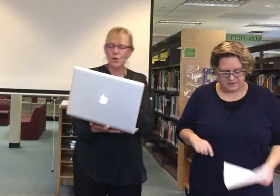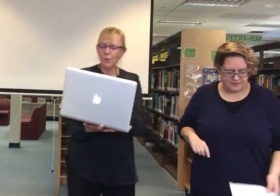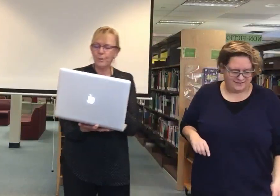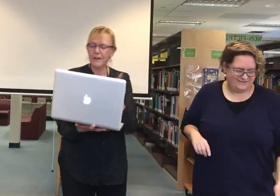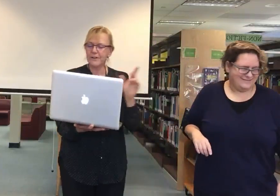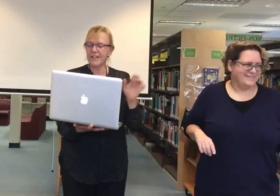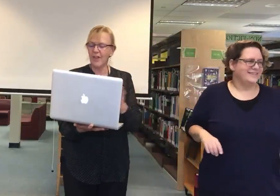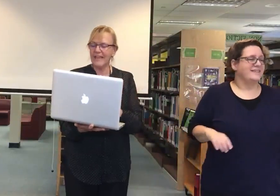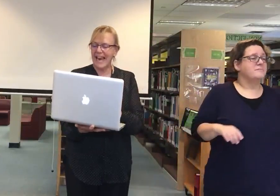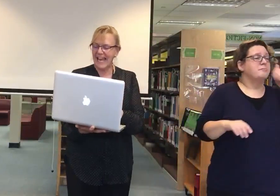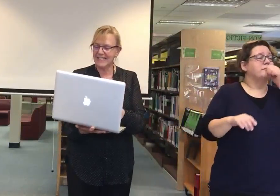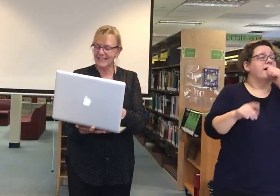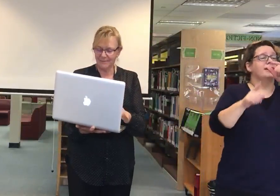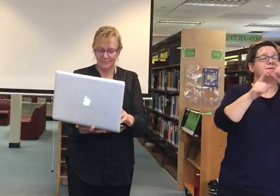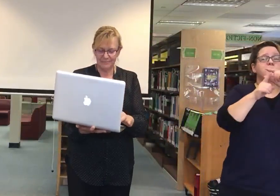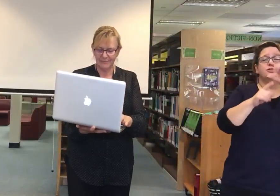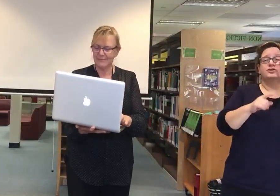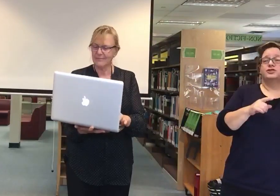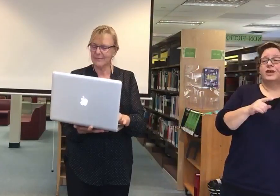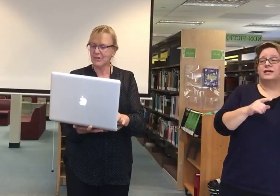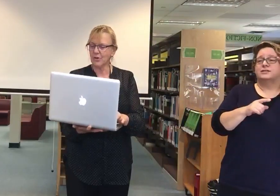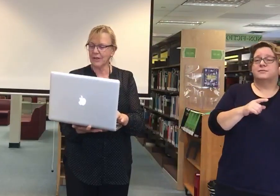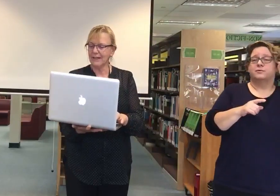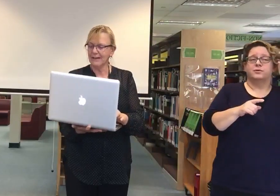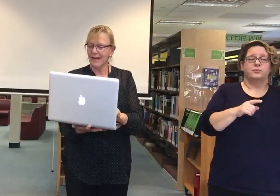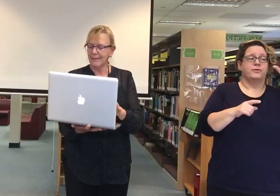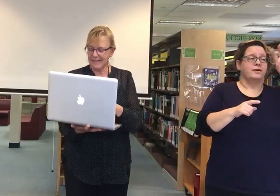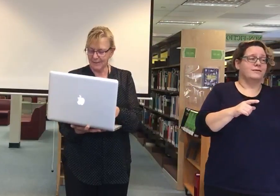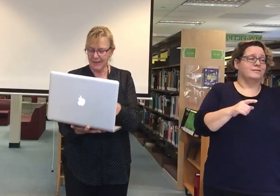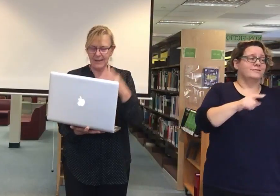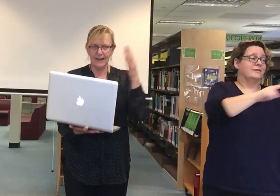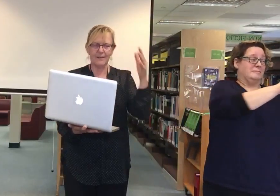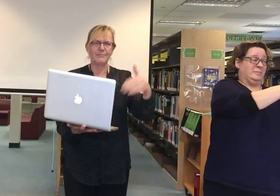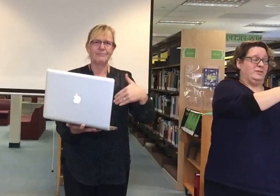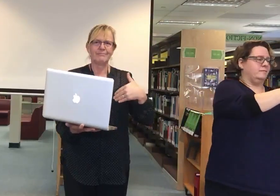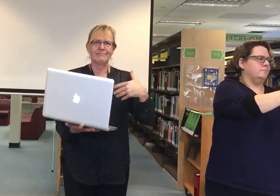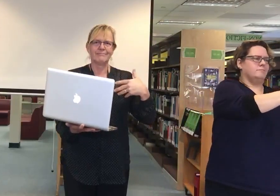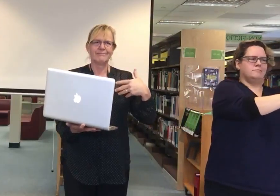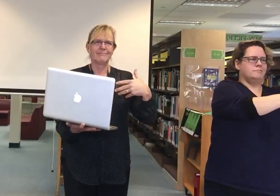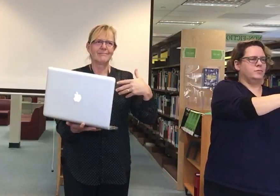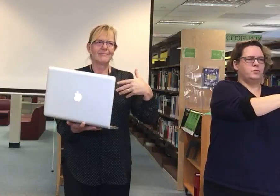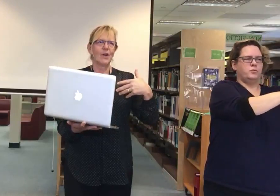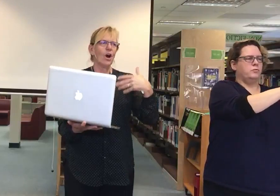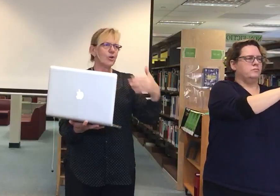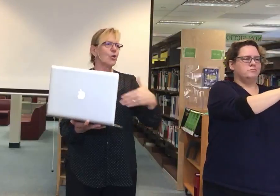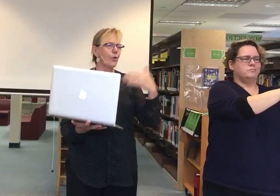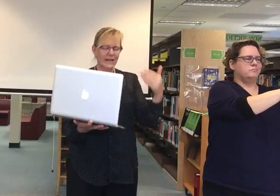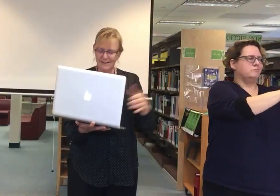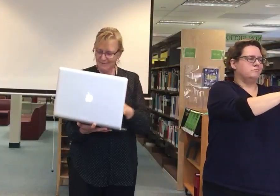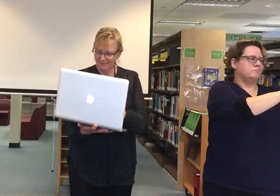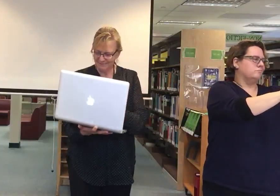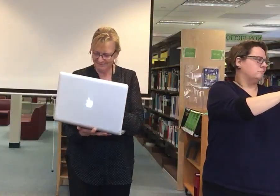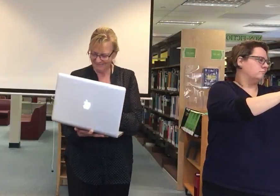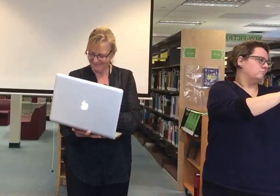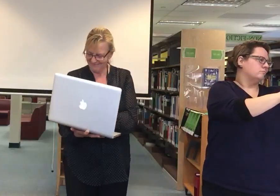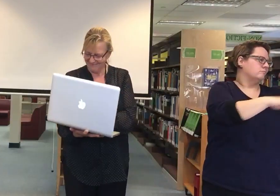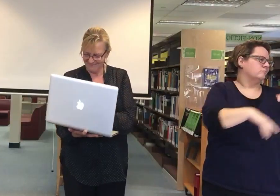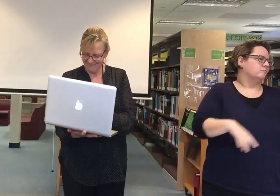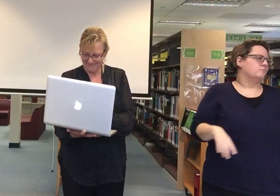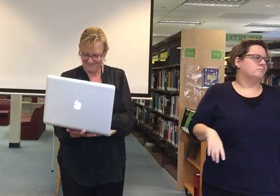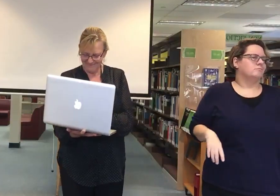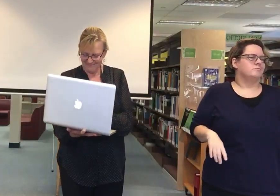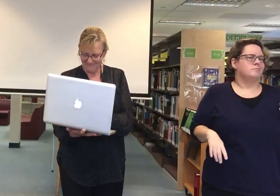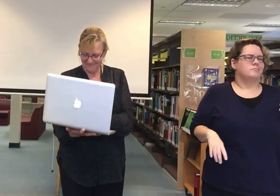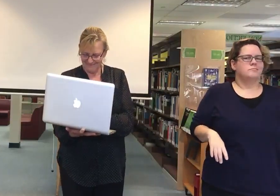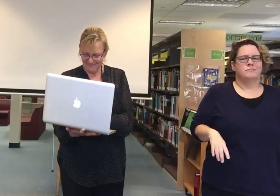Oh, So there's no period on the end, I know. sorry, I must have been a Difference. autocorrect. Okay,